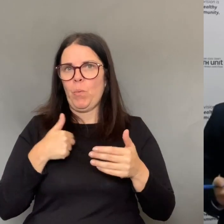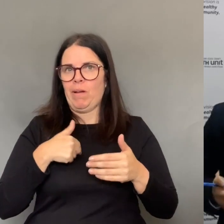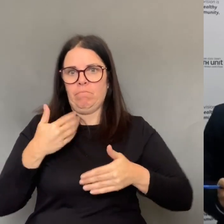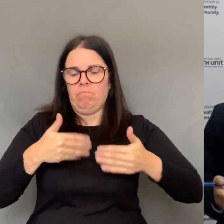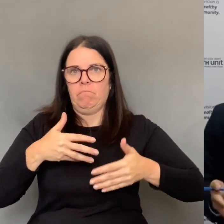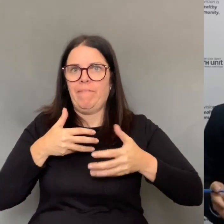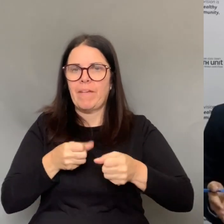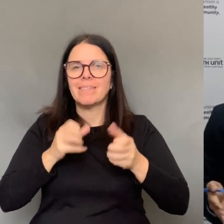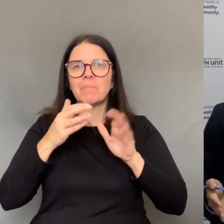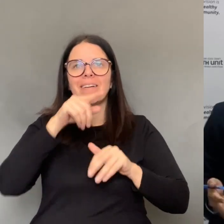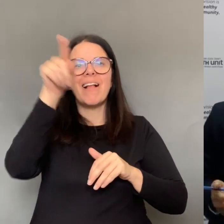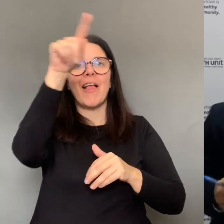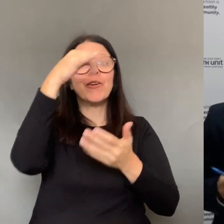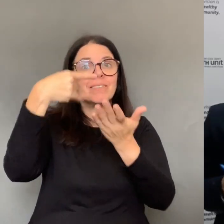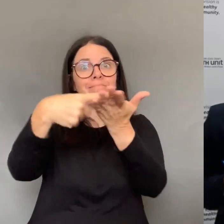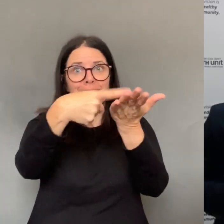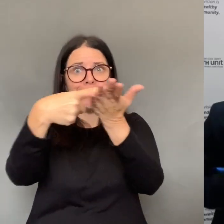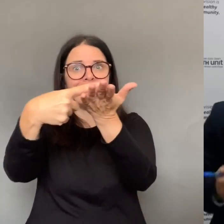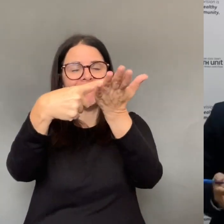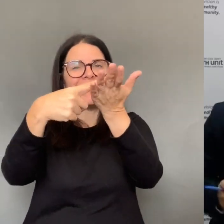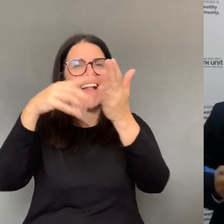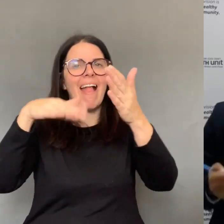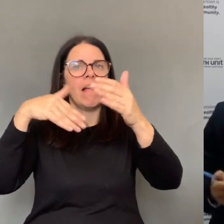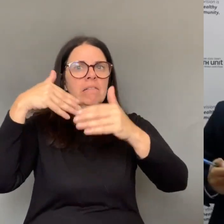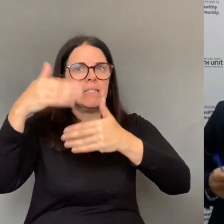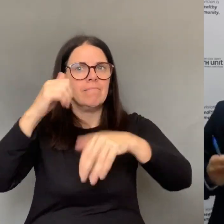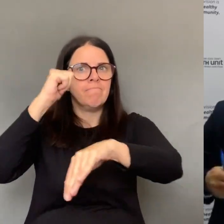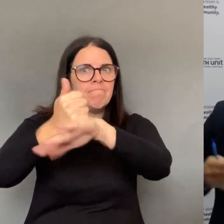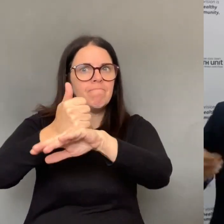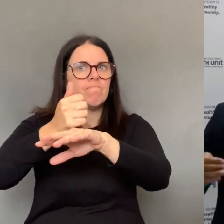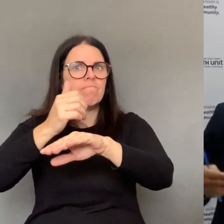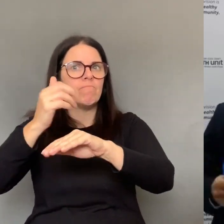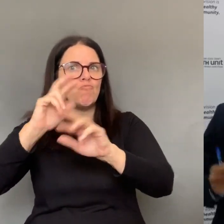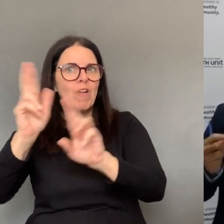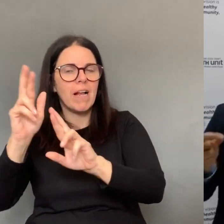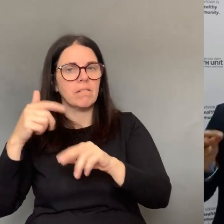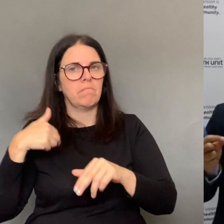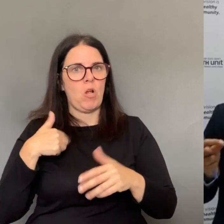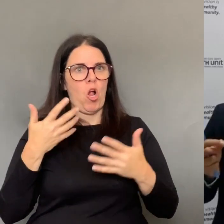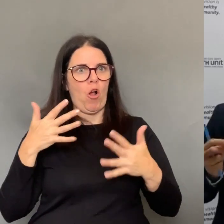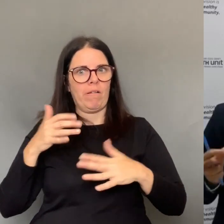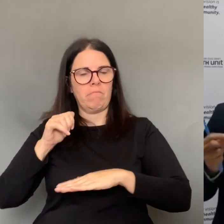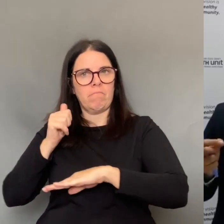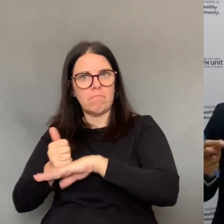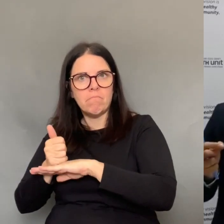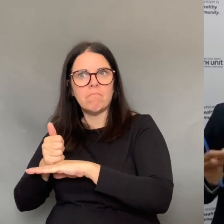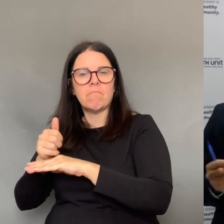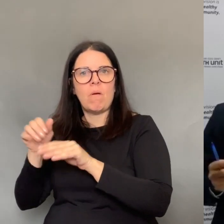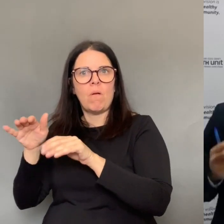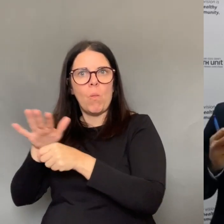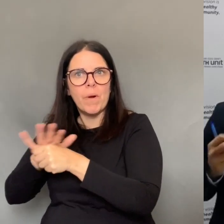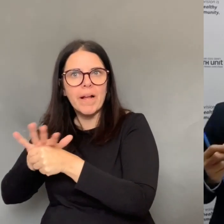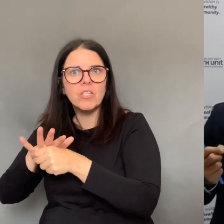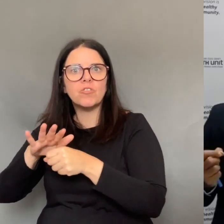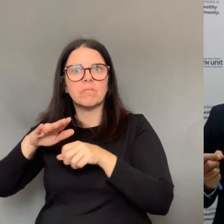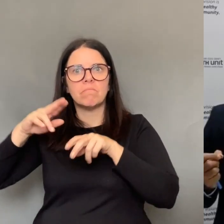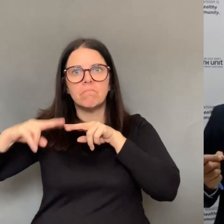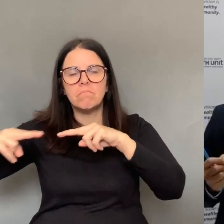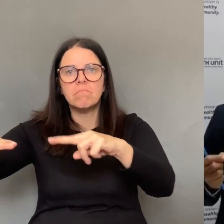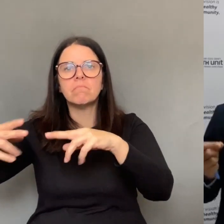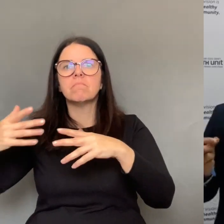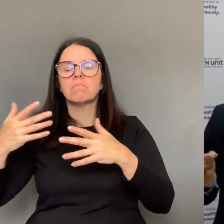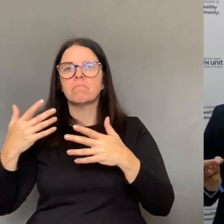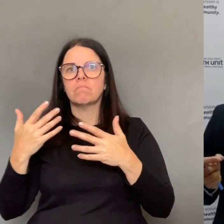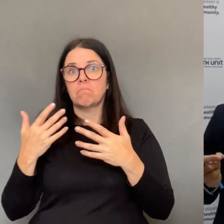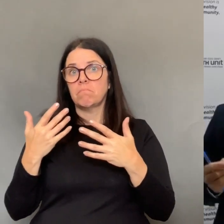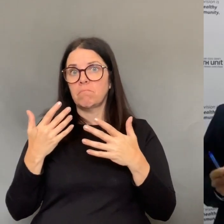have an approach. We haven't finalized all of those details because there are still some details that we need to finalize. Who are these people?